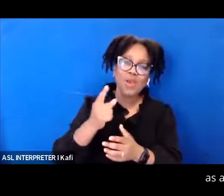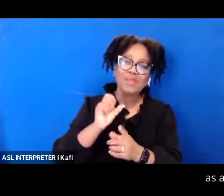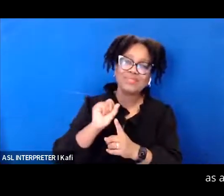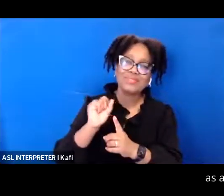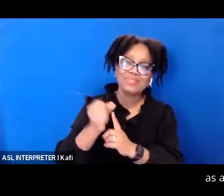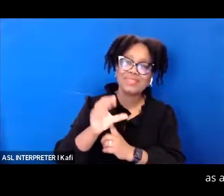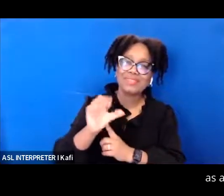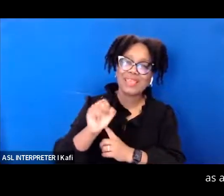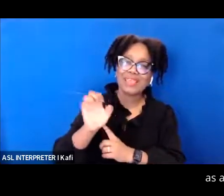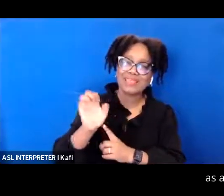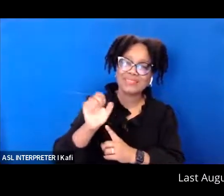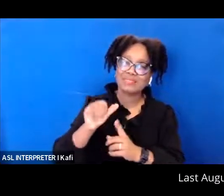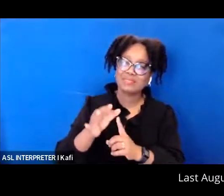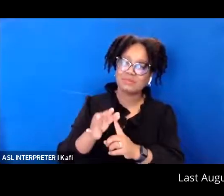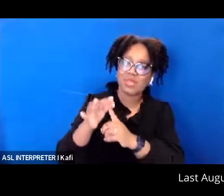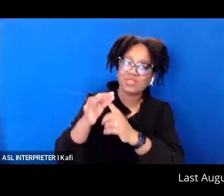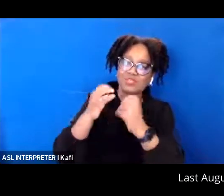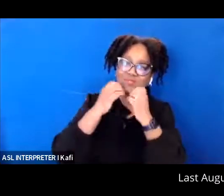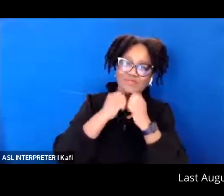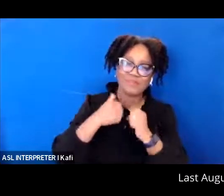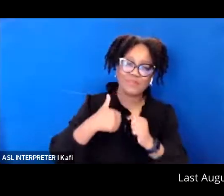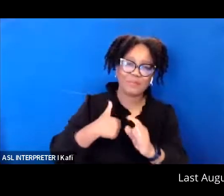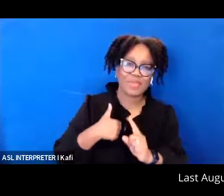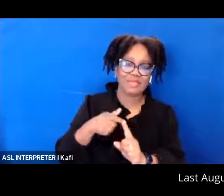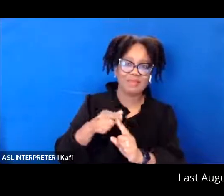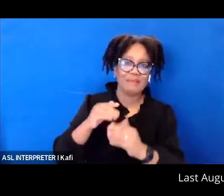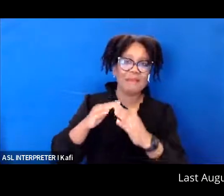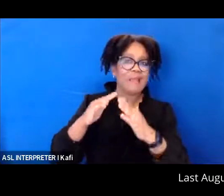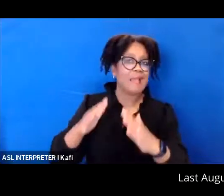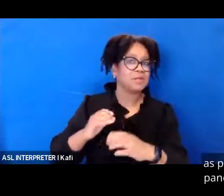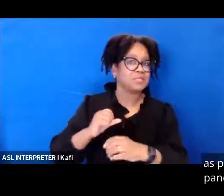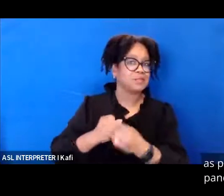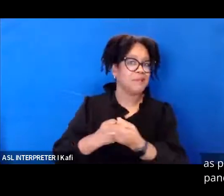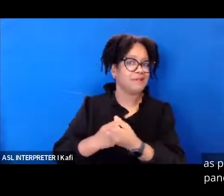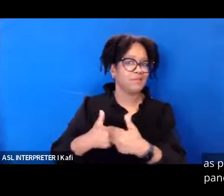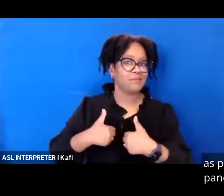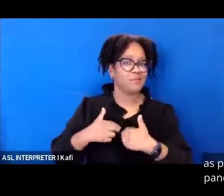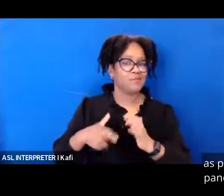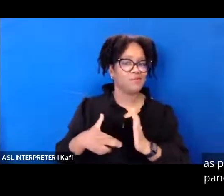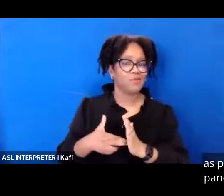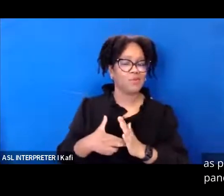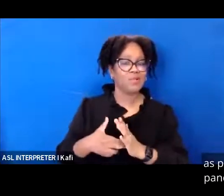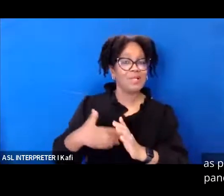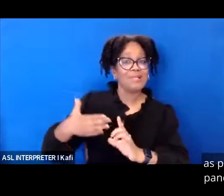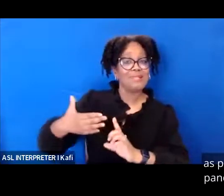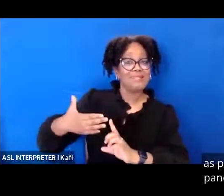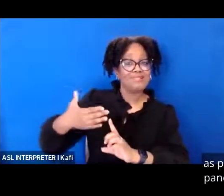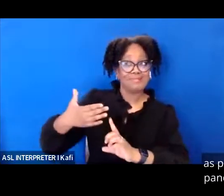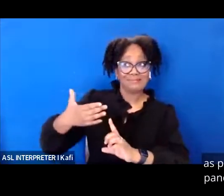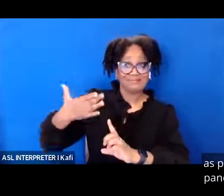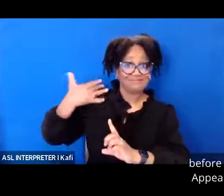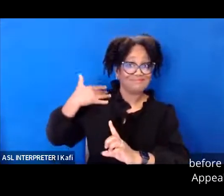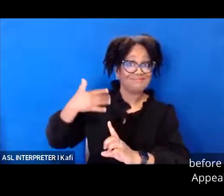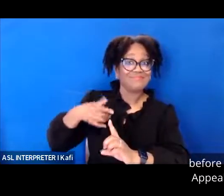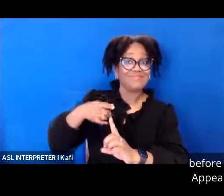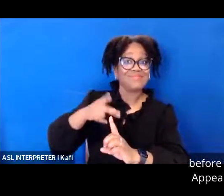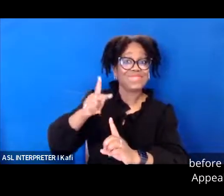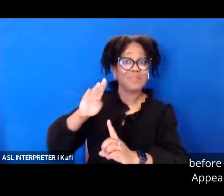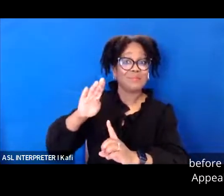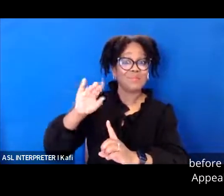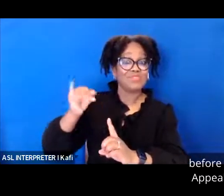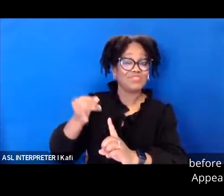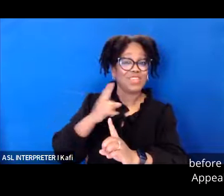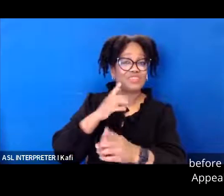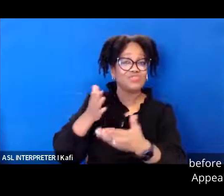housing advocate last august judge jackson served as part of a three-judge panel in a housing case before the